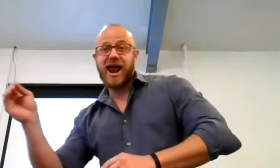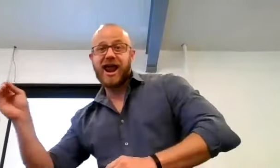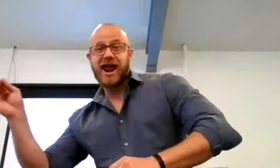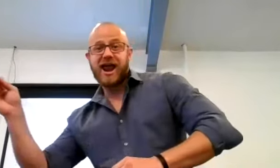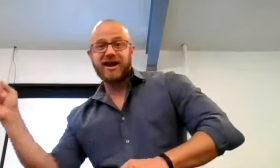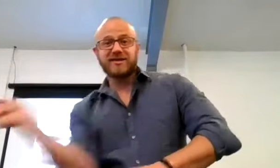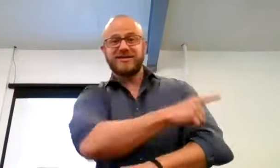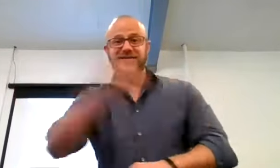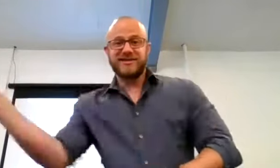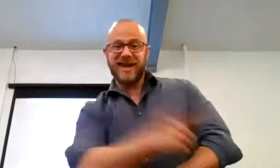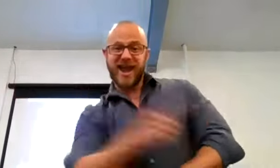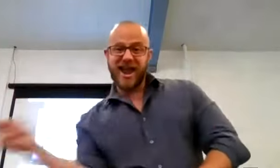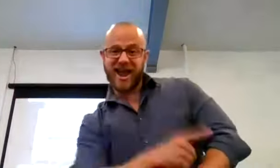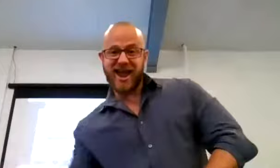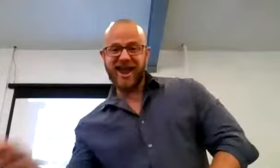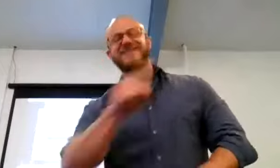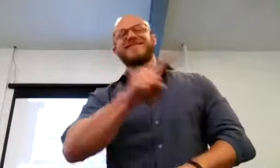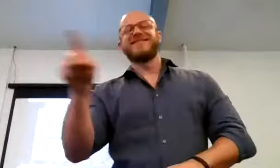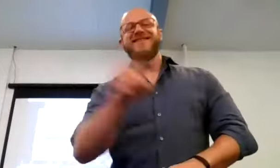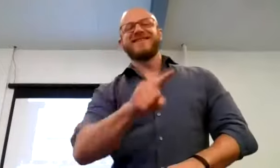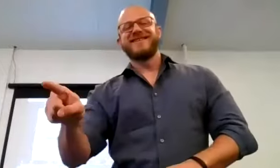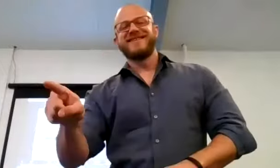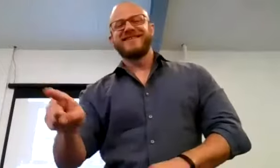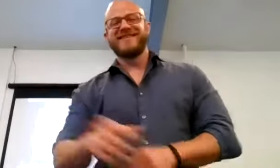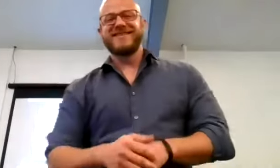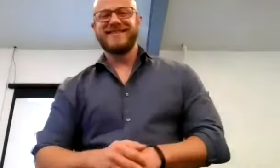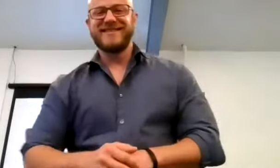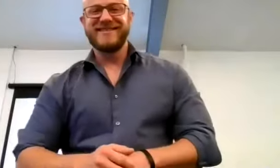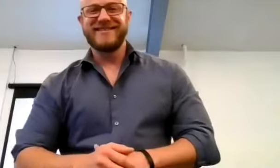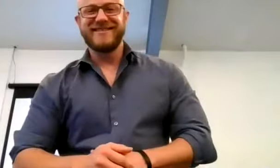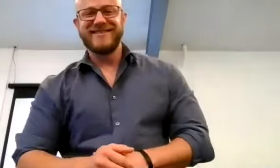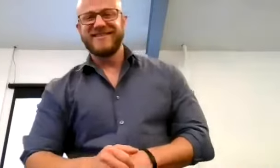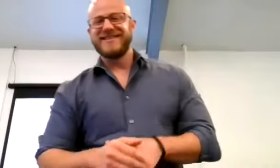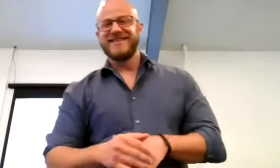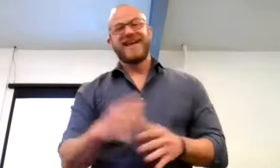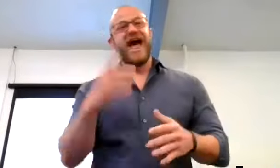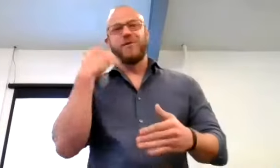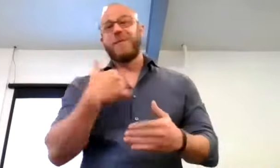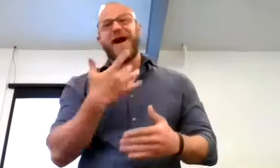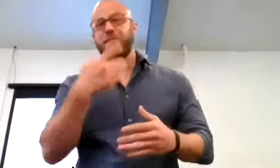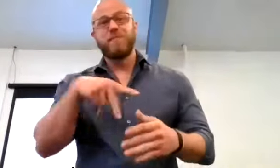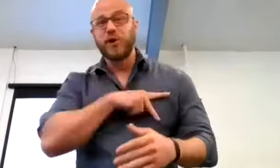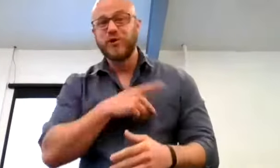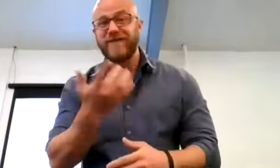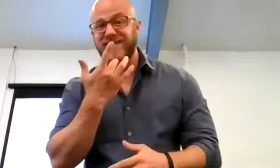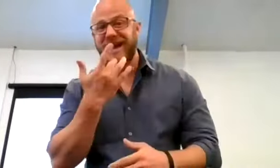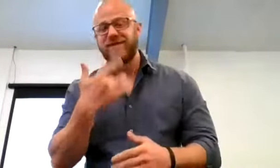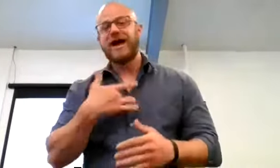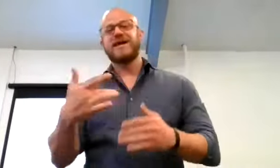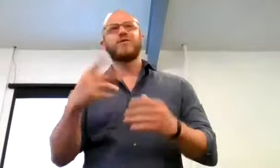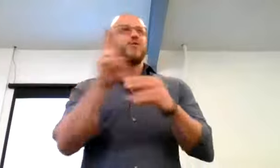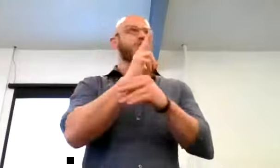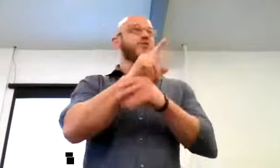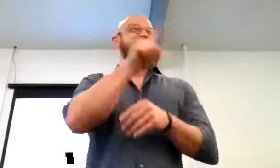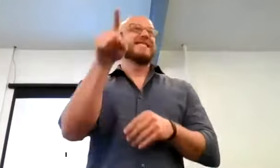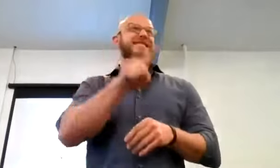and Z. This is sign for Z. Looks like you're spelling it. That's my personal